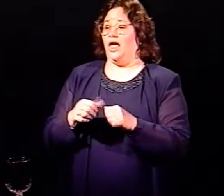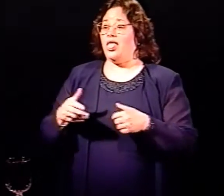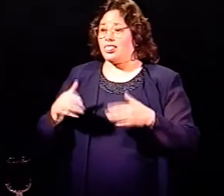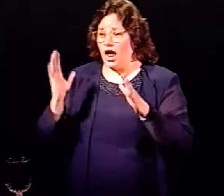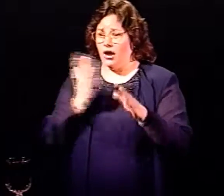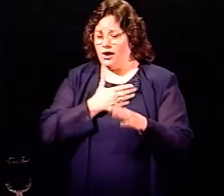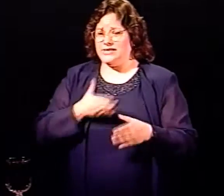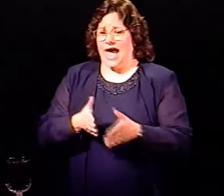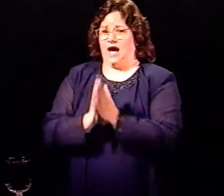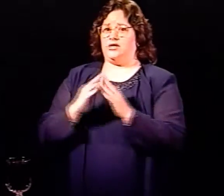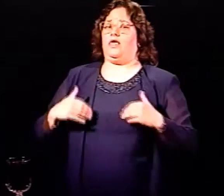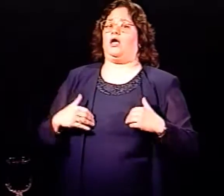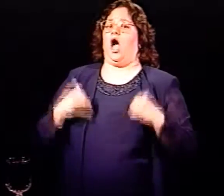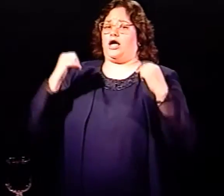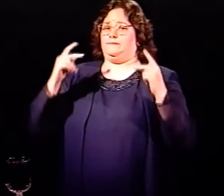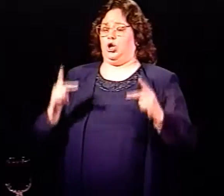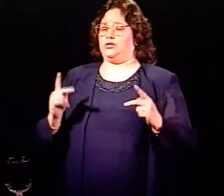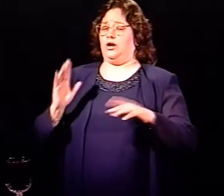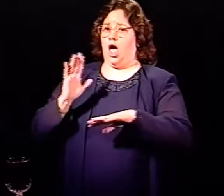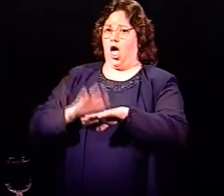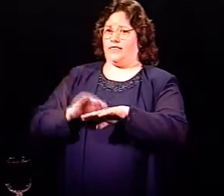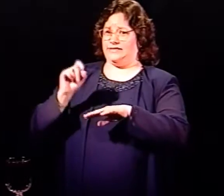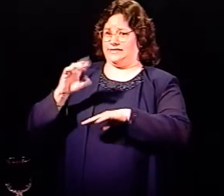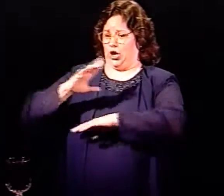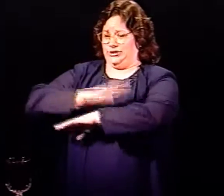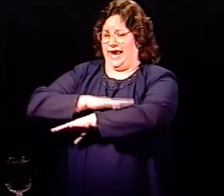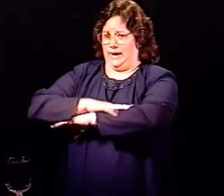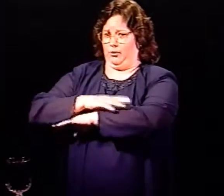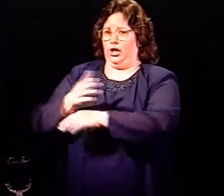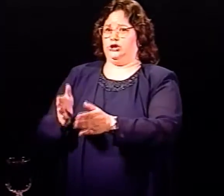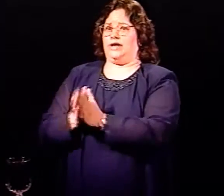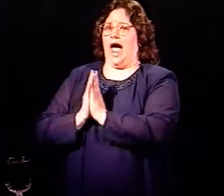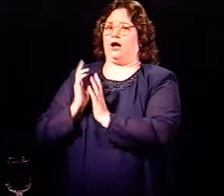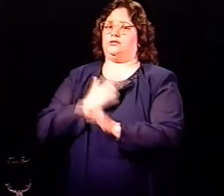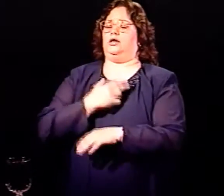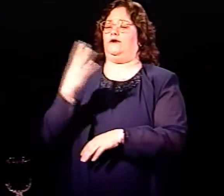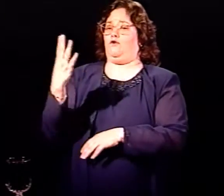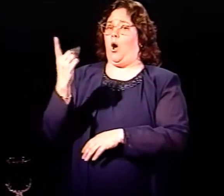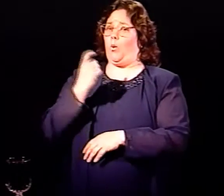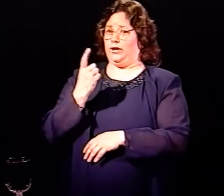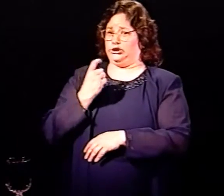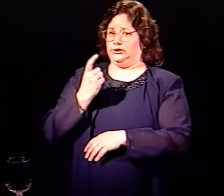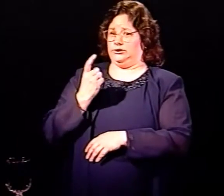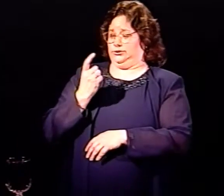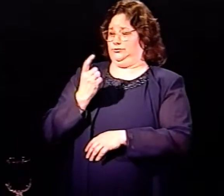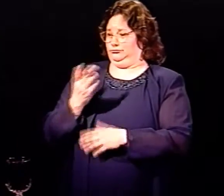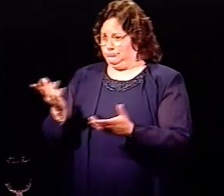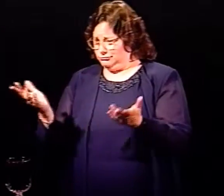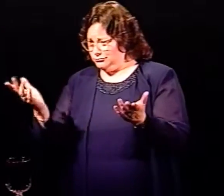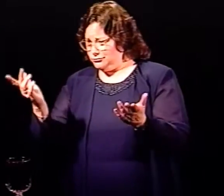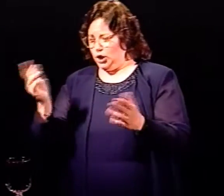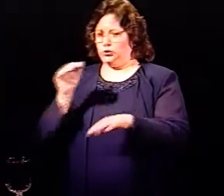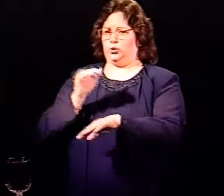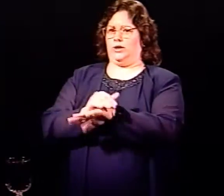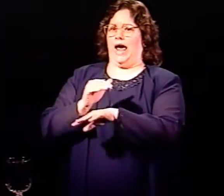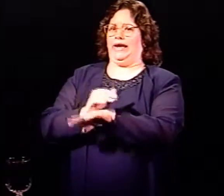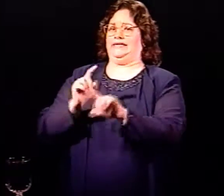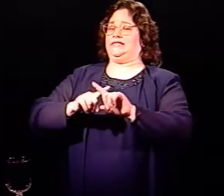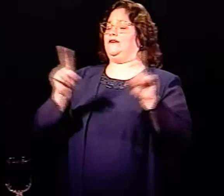Let us ask the youngest person on this Seder table to ask us 4 questions. Tonight is